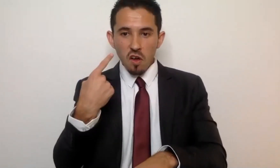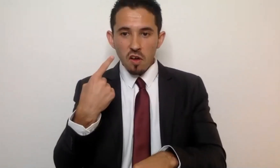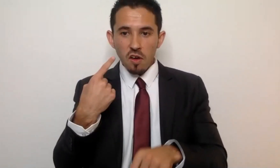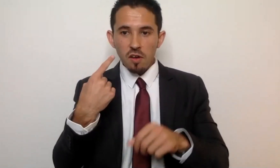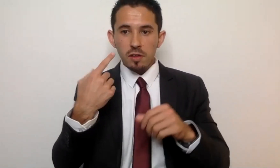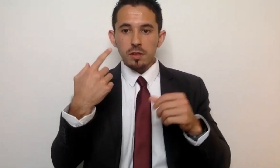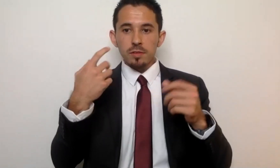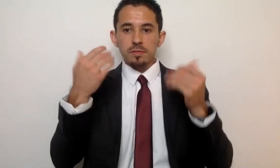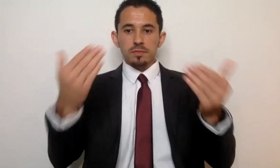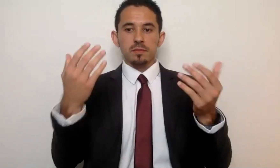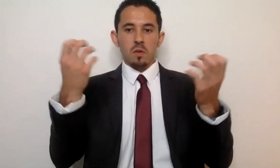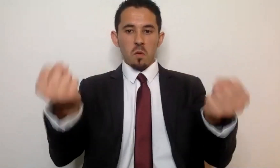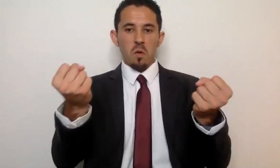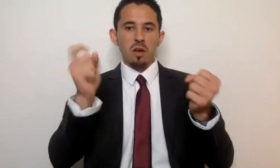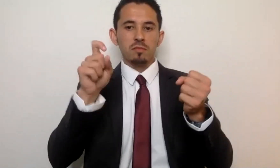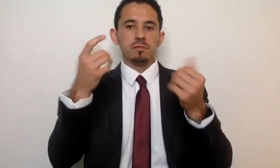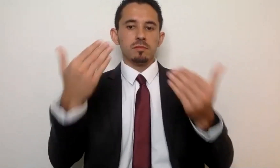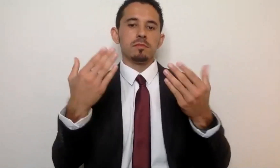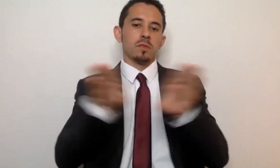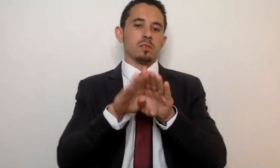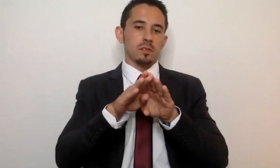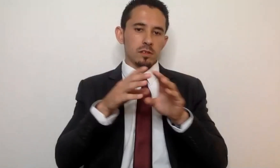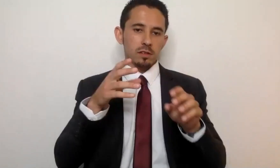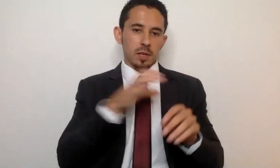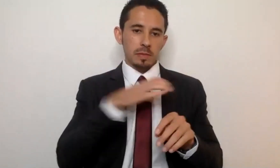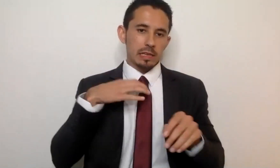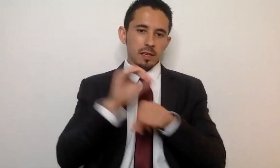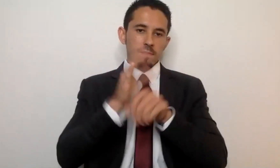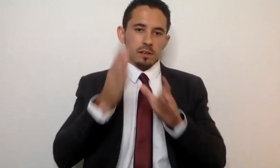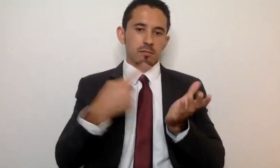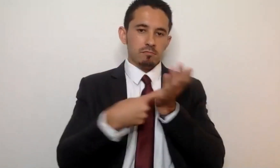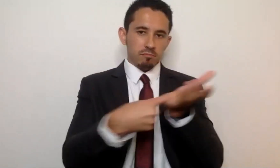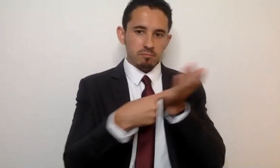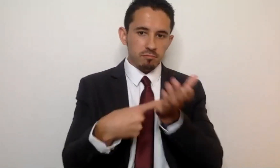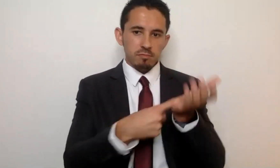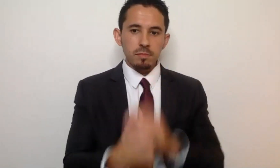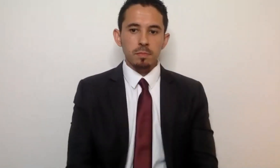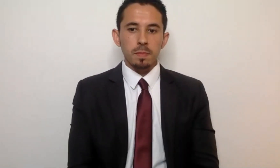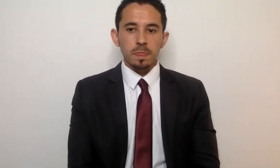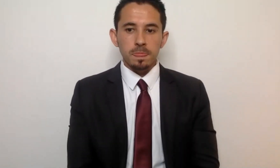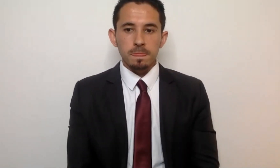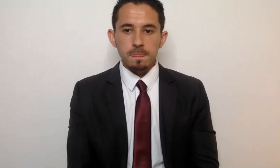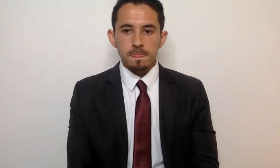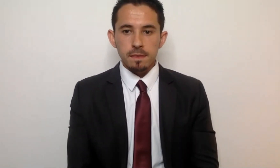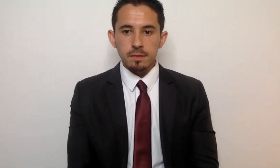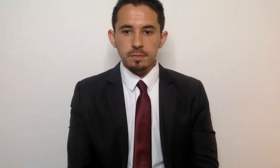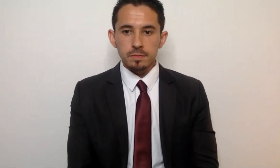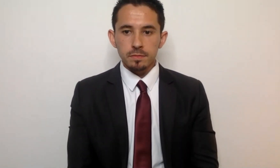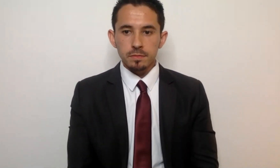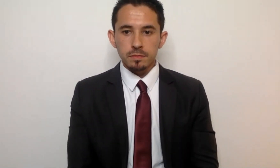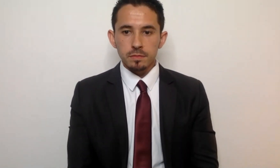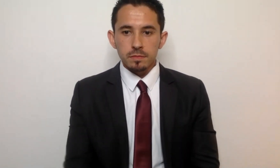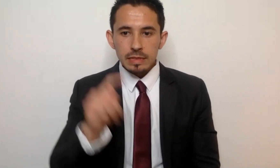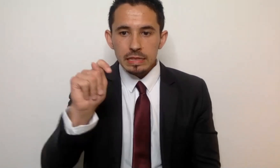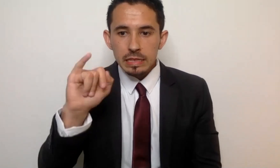So it looks like Craig said we're getting a little bit long, so we're going to need to hold off on questions and get to the closed door